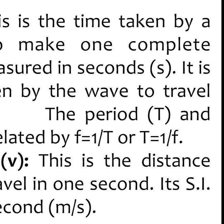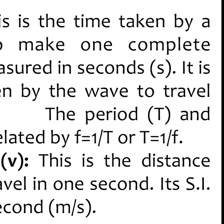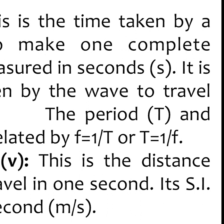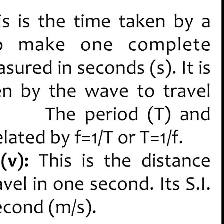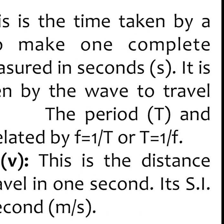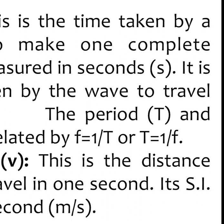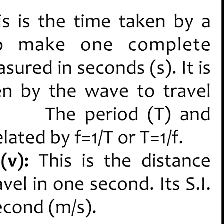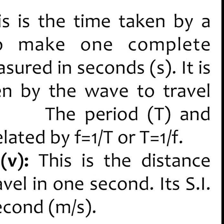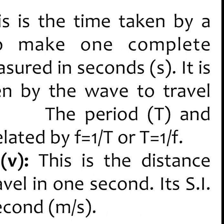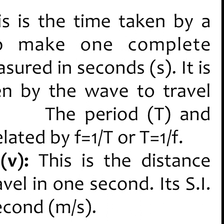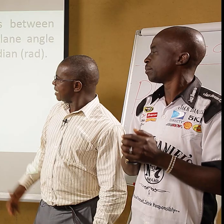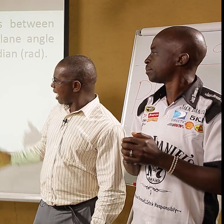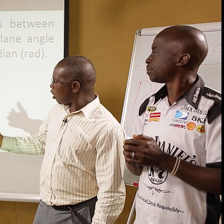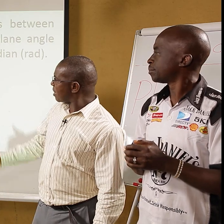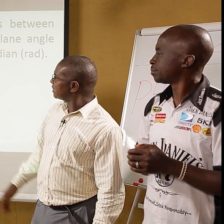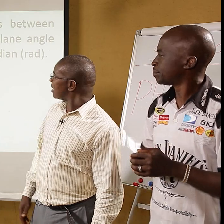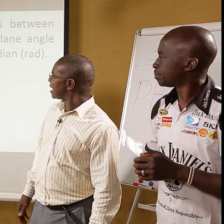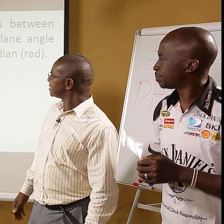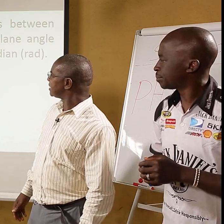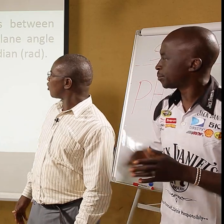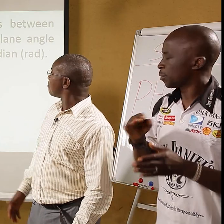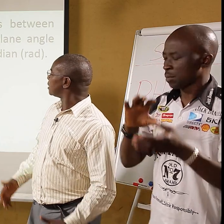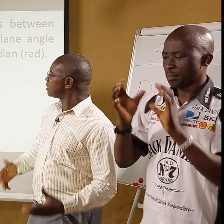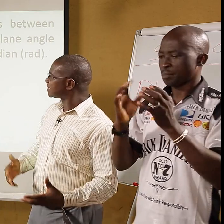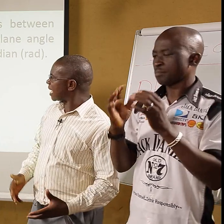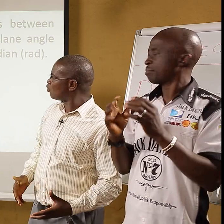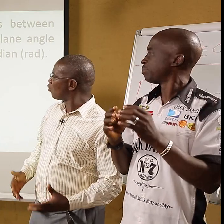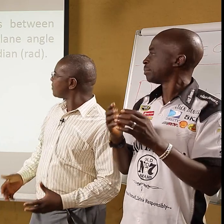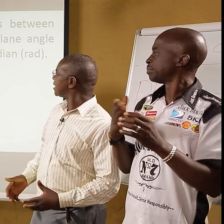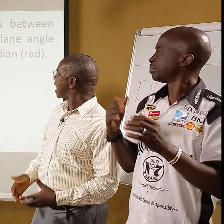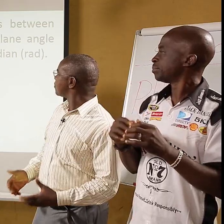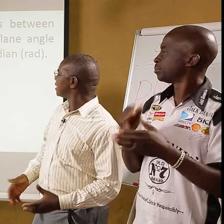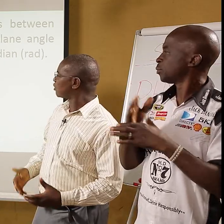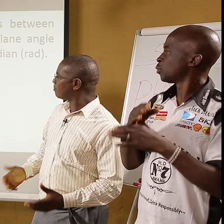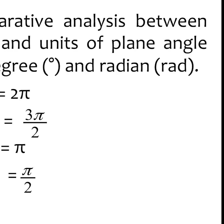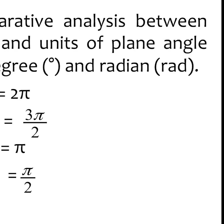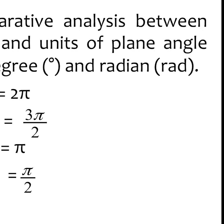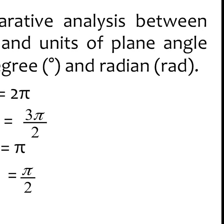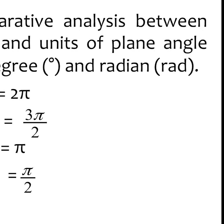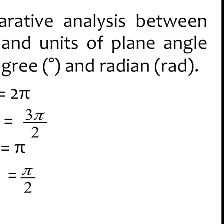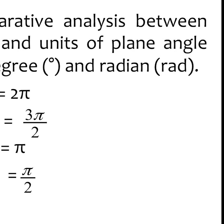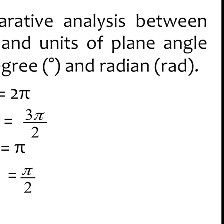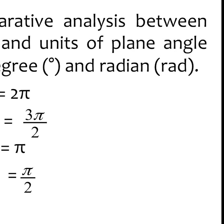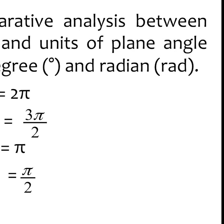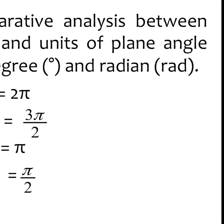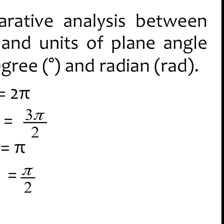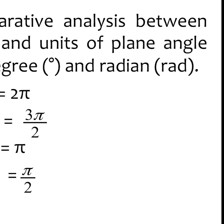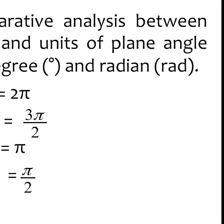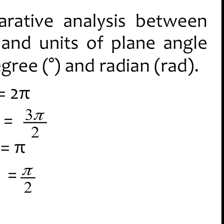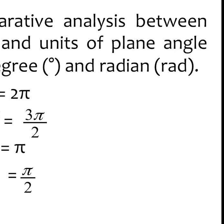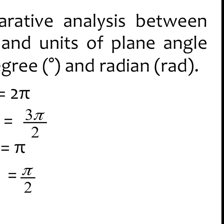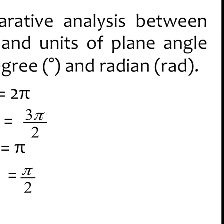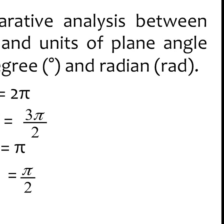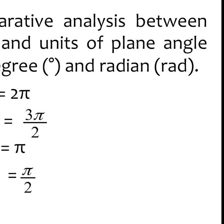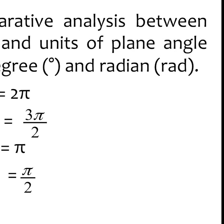is meter per second. A comparative analysis between cycle, wavelength, and units of plane angle measurement in degree and radian